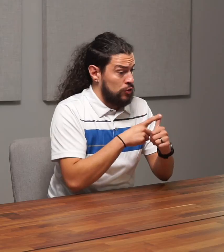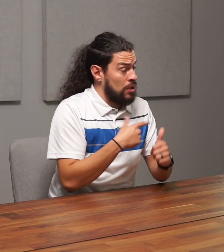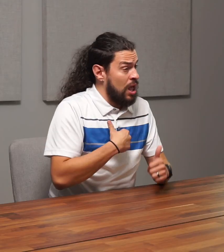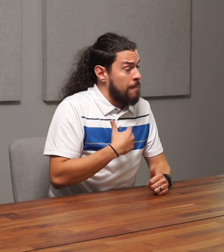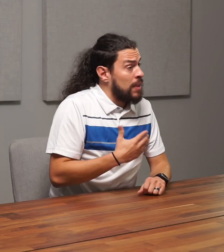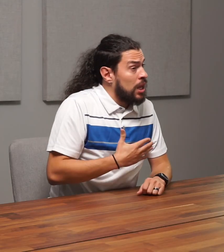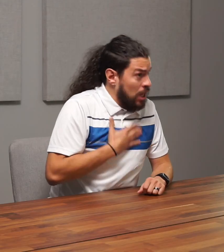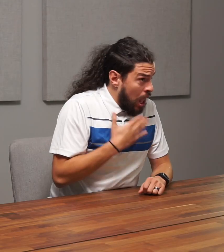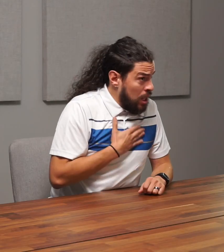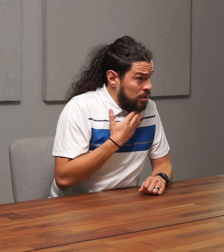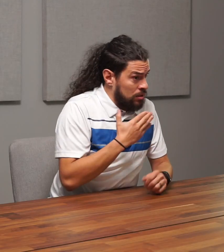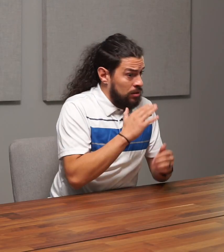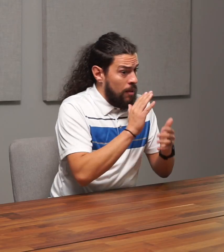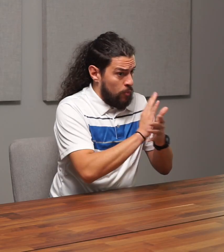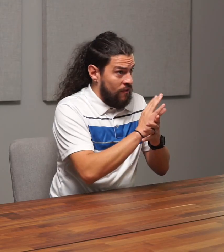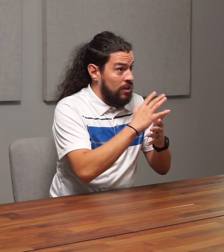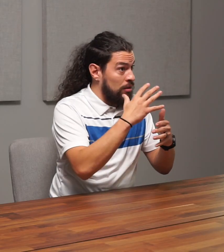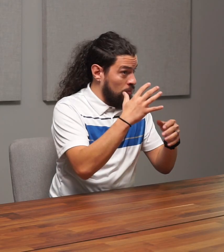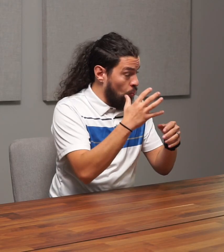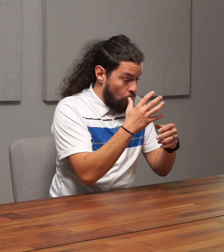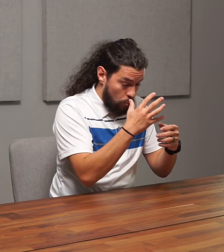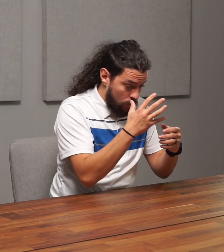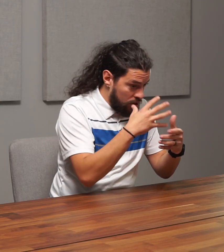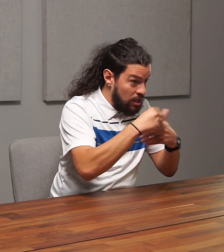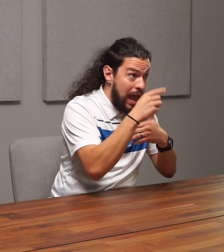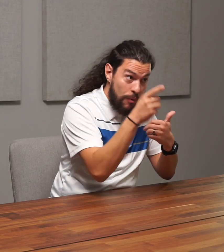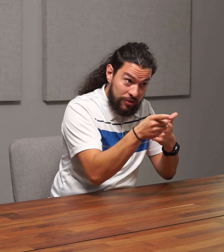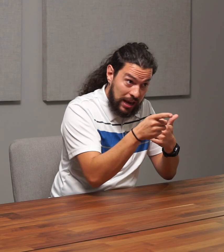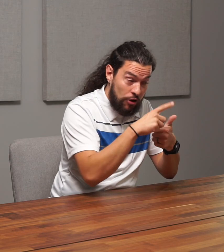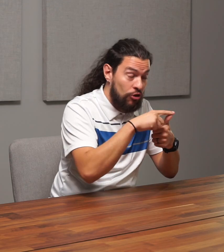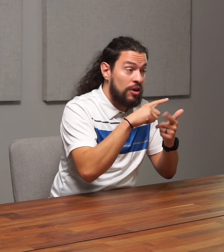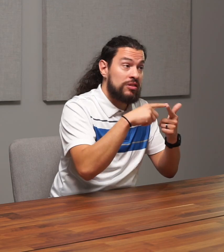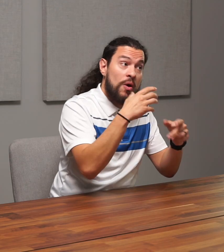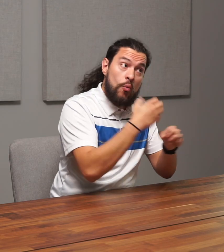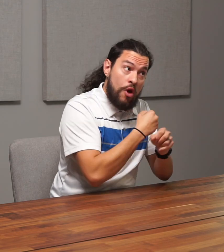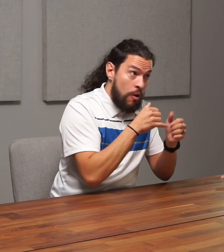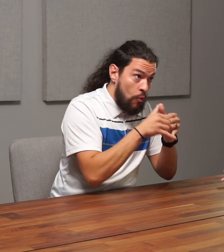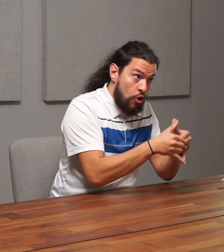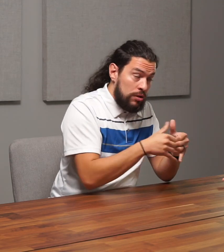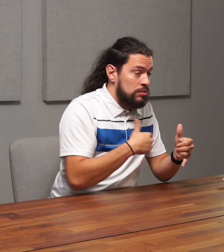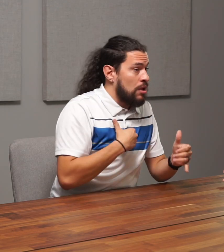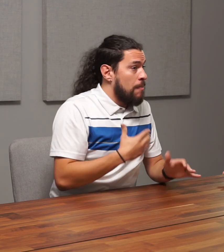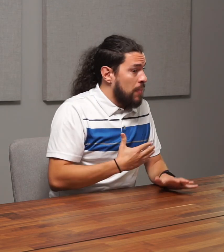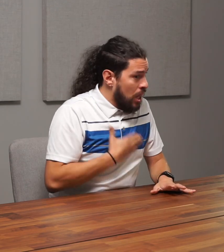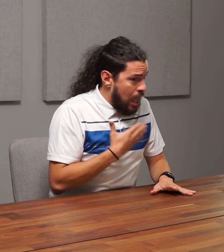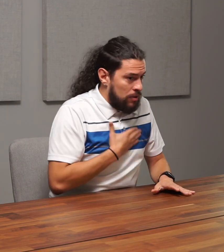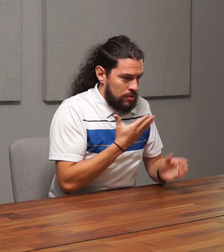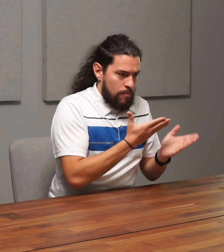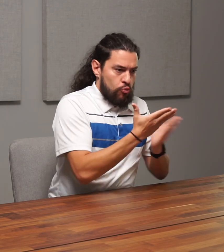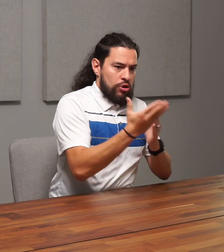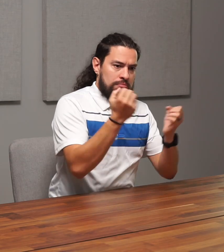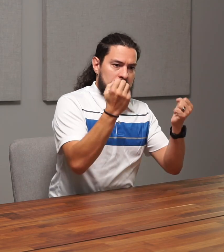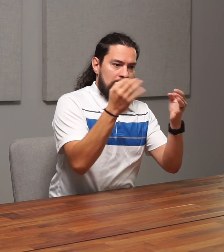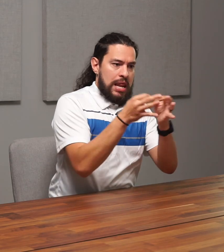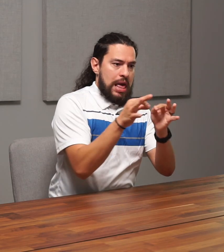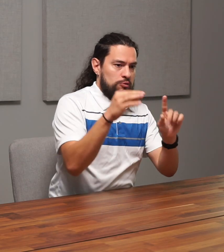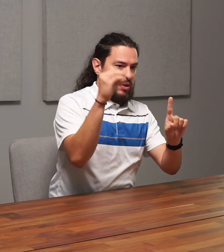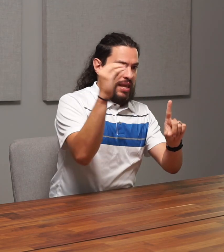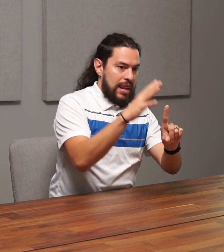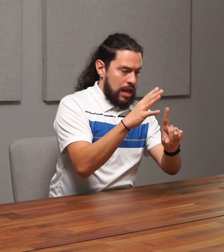absolutely so first I am very glad that that movie you know one is out there two has won awards three